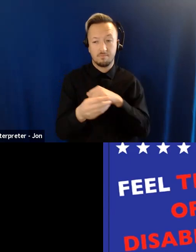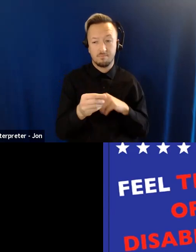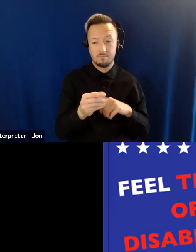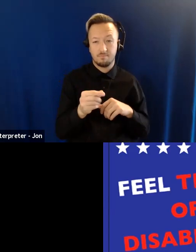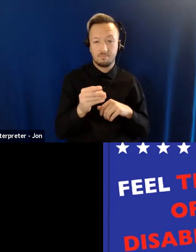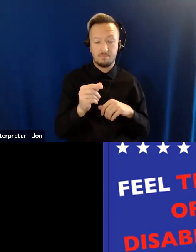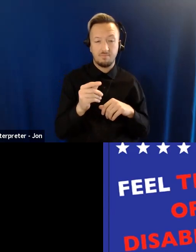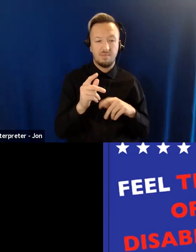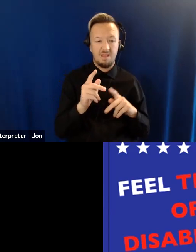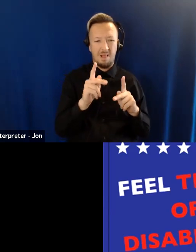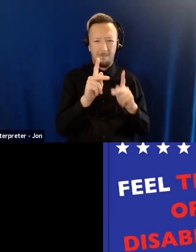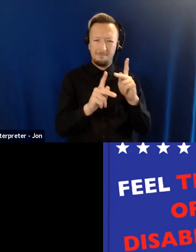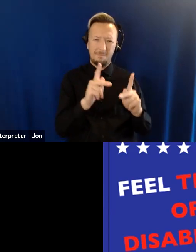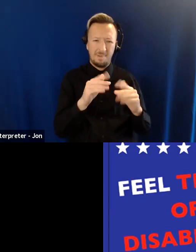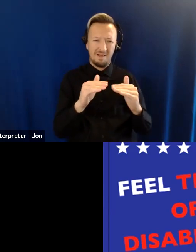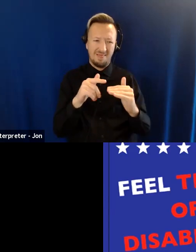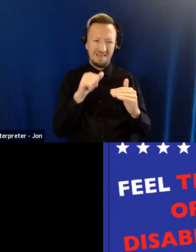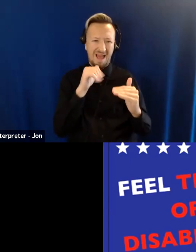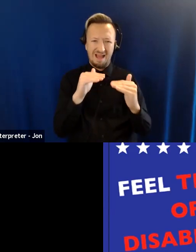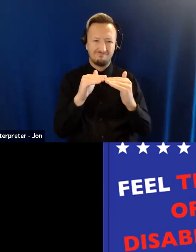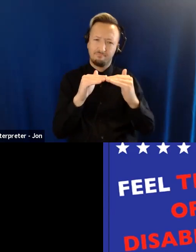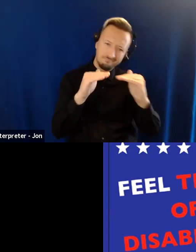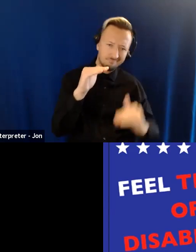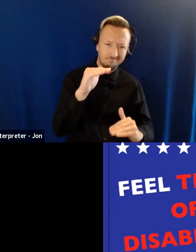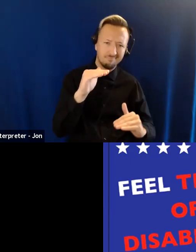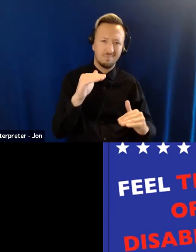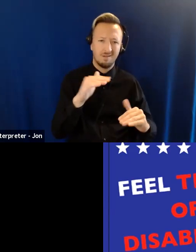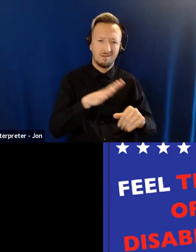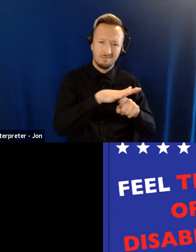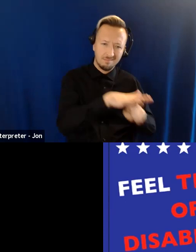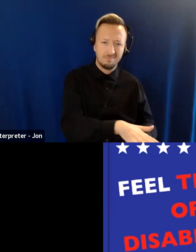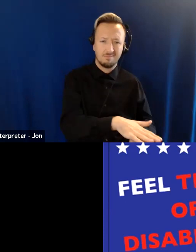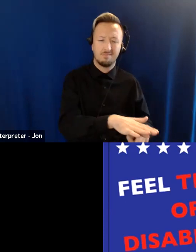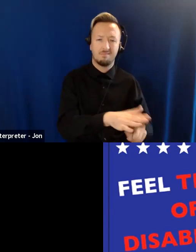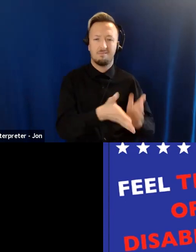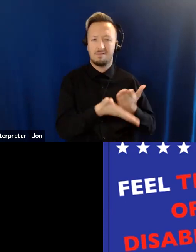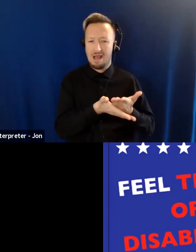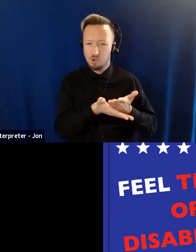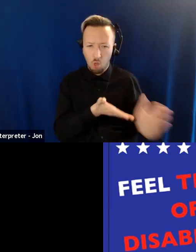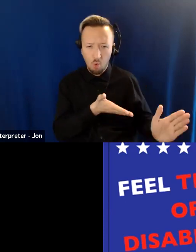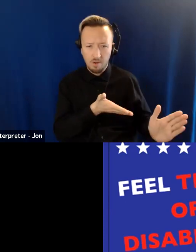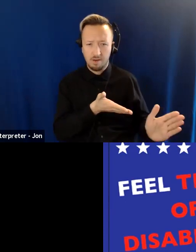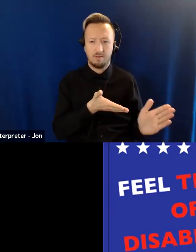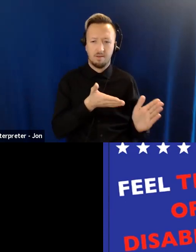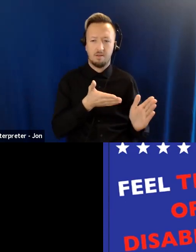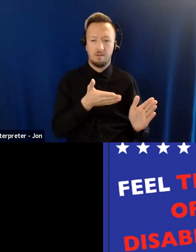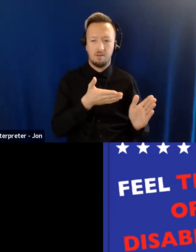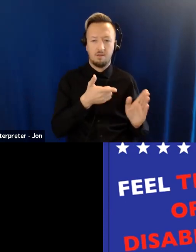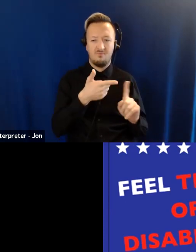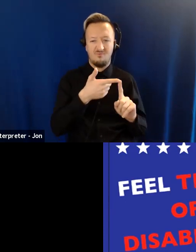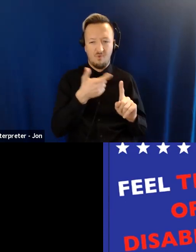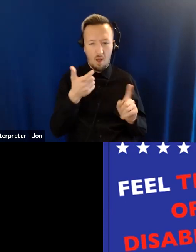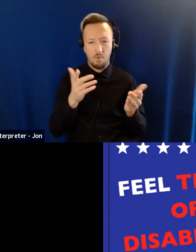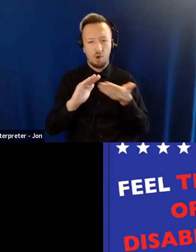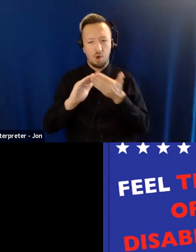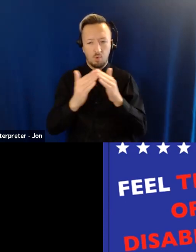been disproportionately impacted and disproportionately excluded from community